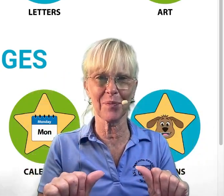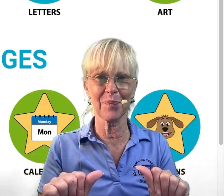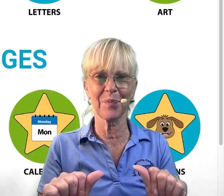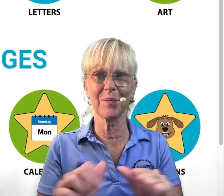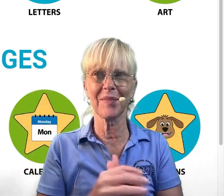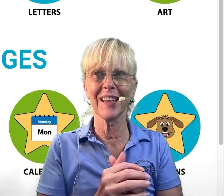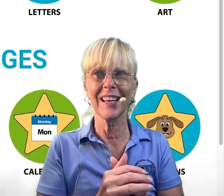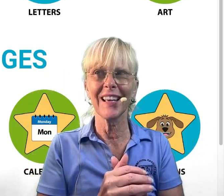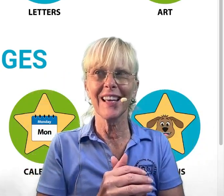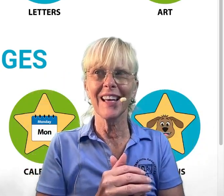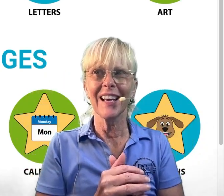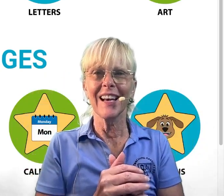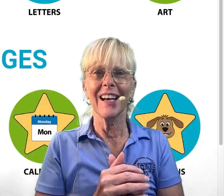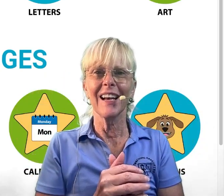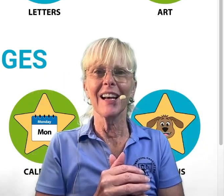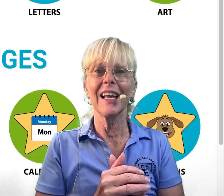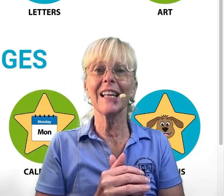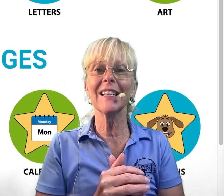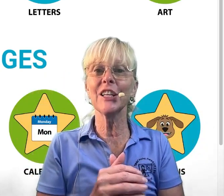shape.